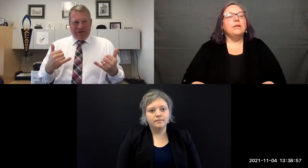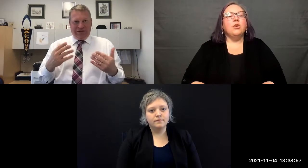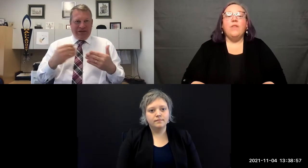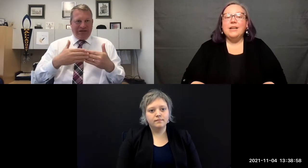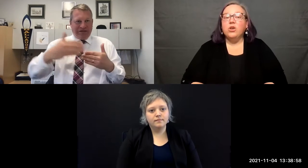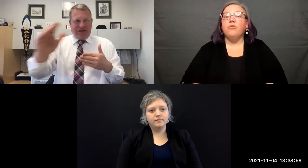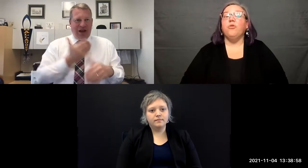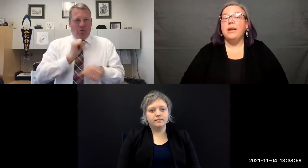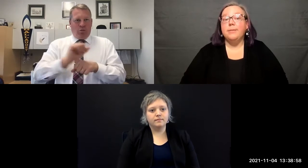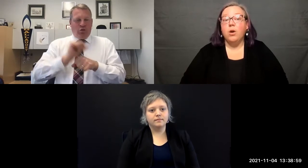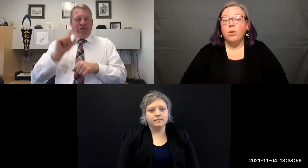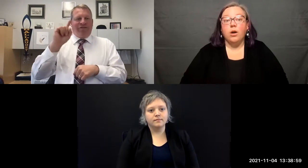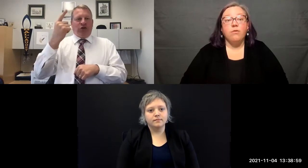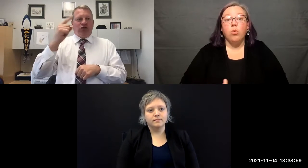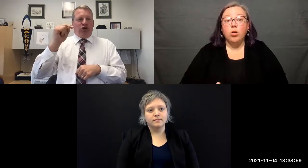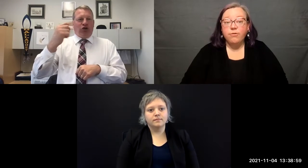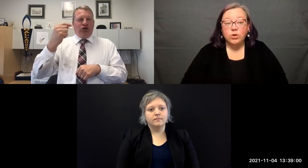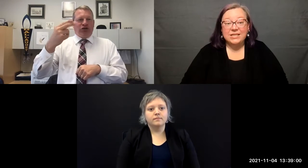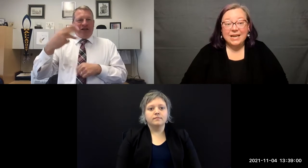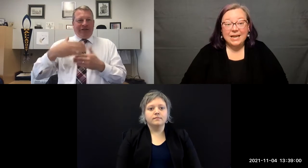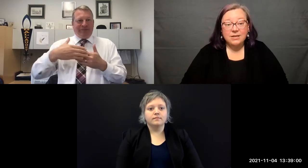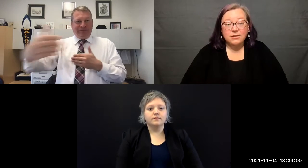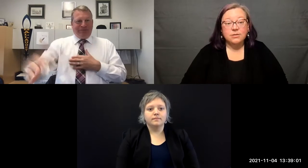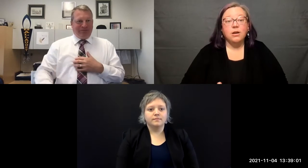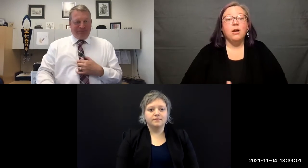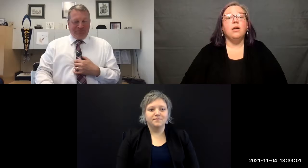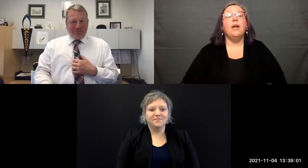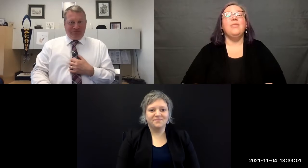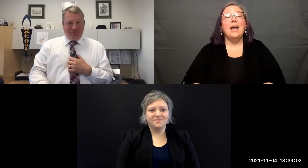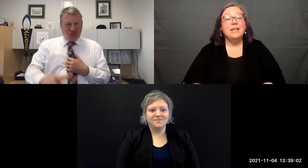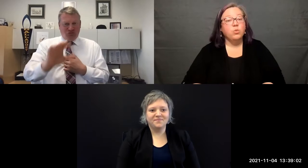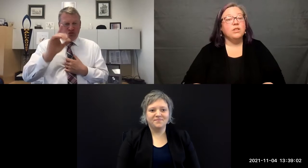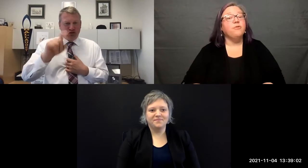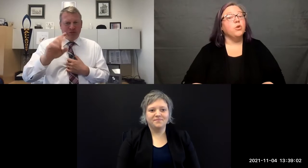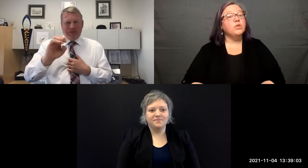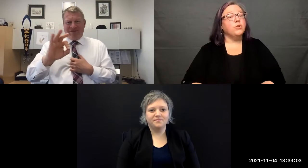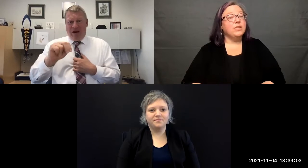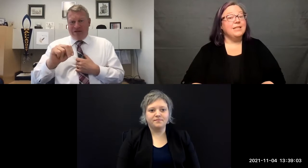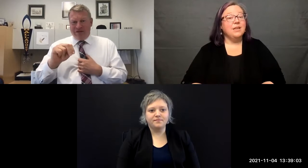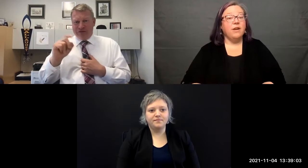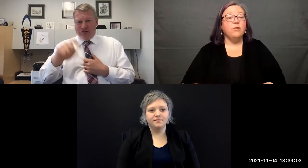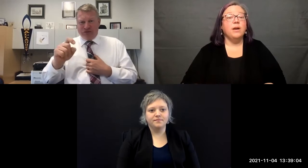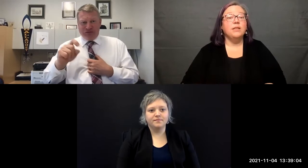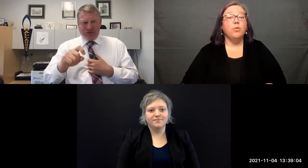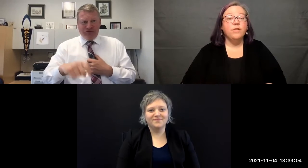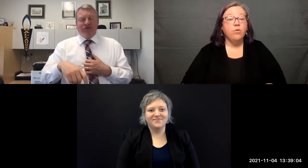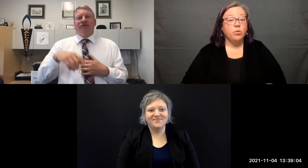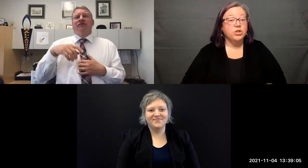So that is our frame of work for today. And that is what the first Thursdays of every month moving forward should look